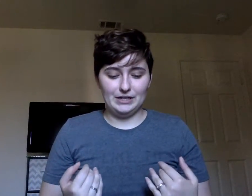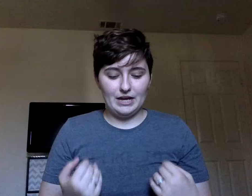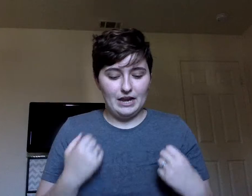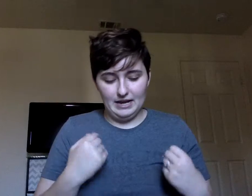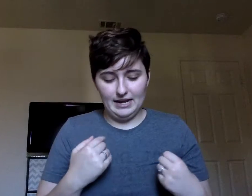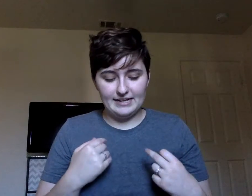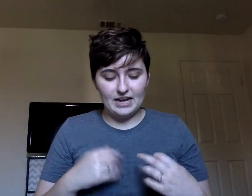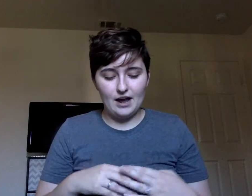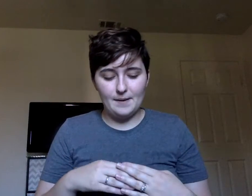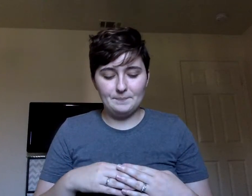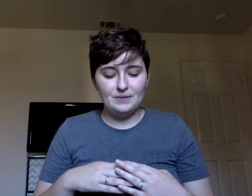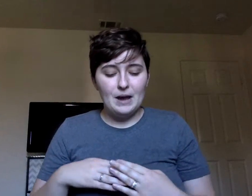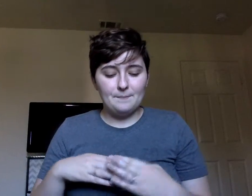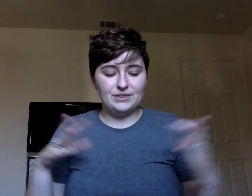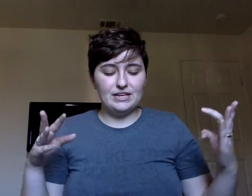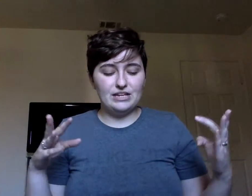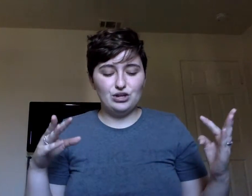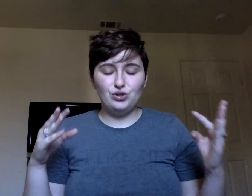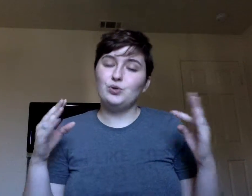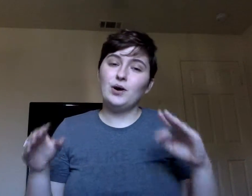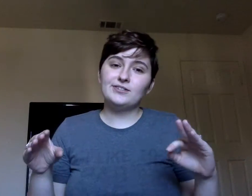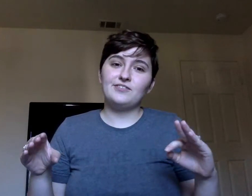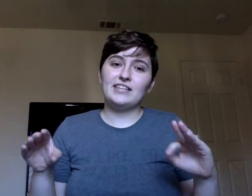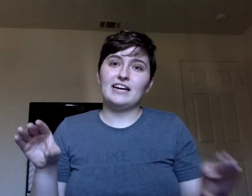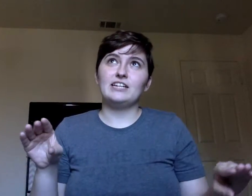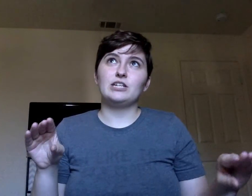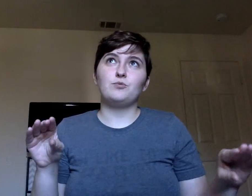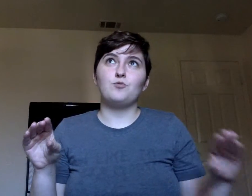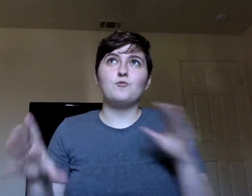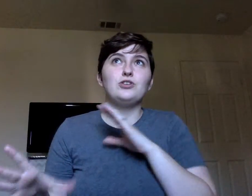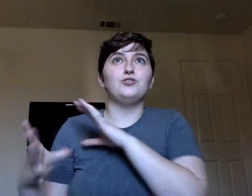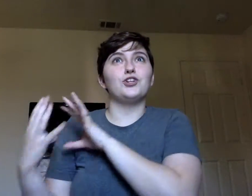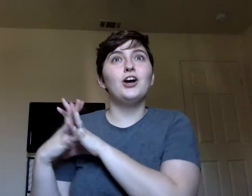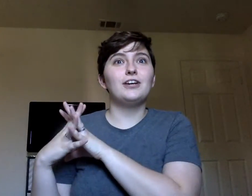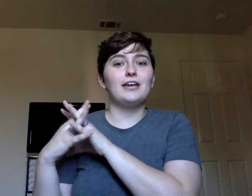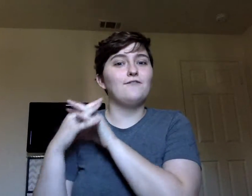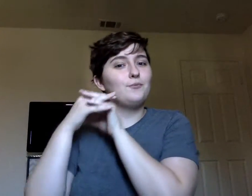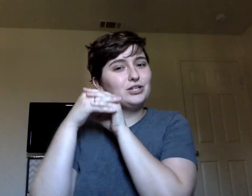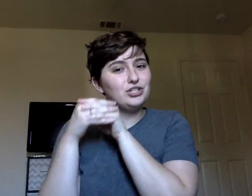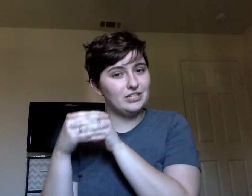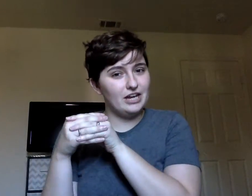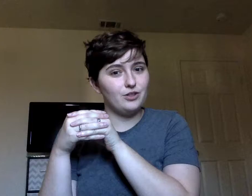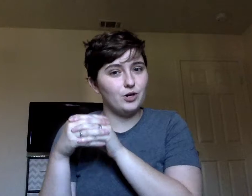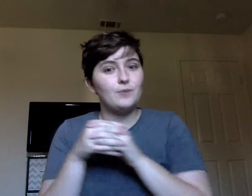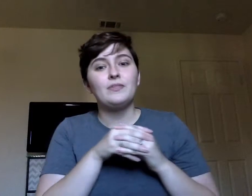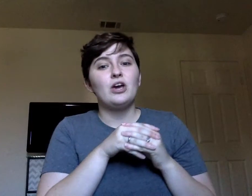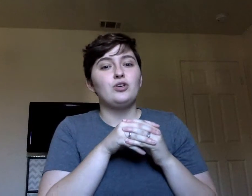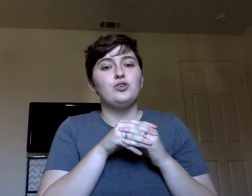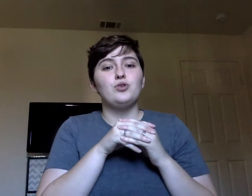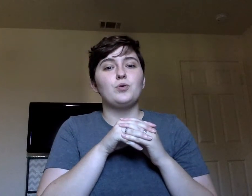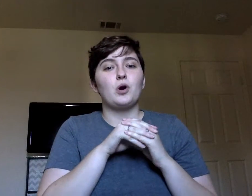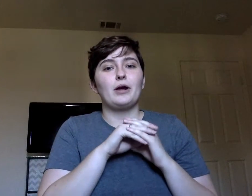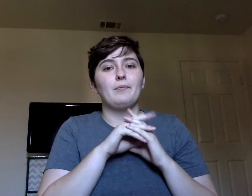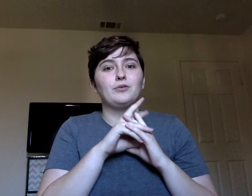really neat. But then you also find that when you chunk information together, you are able